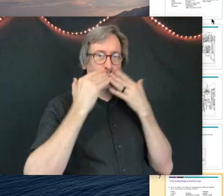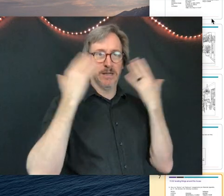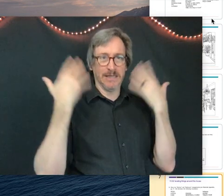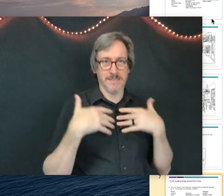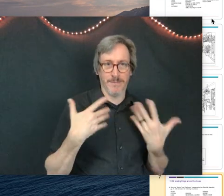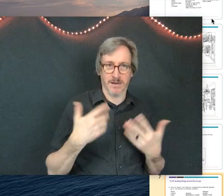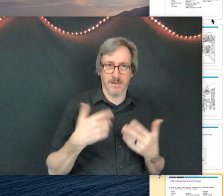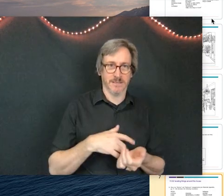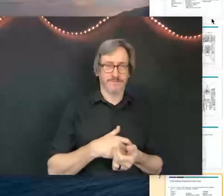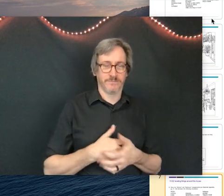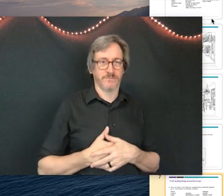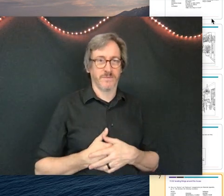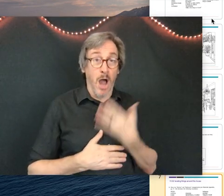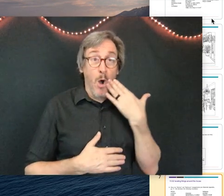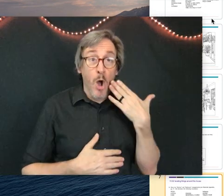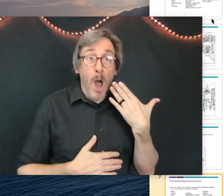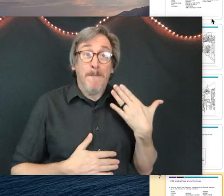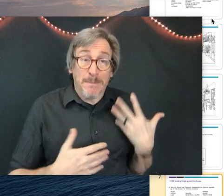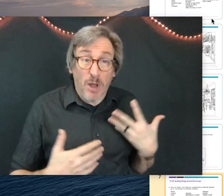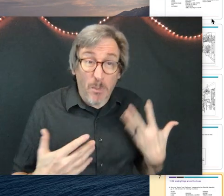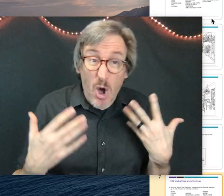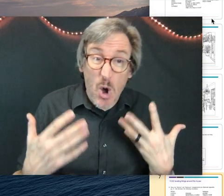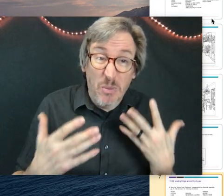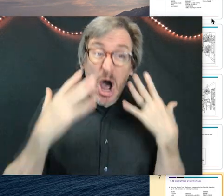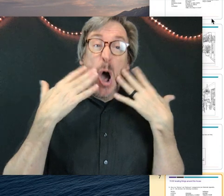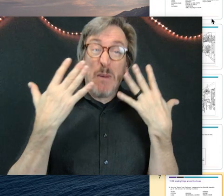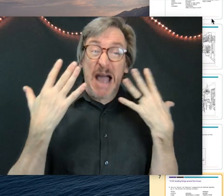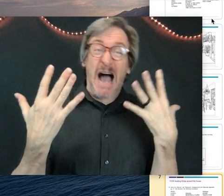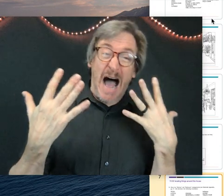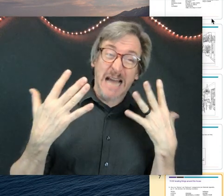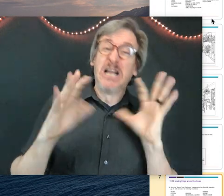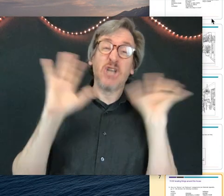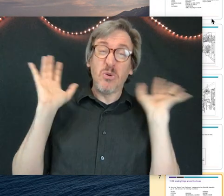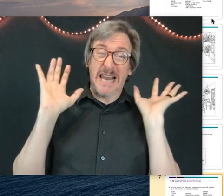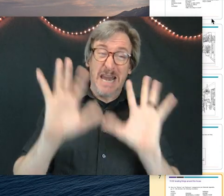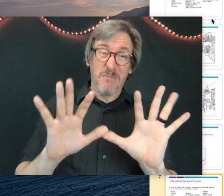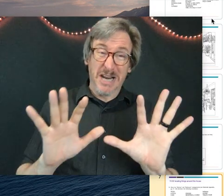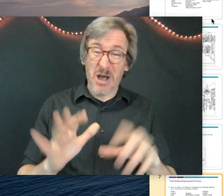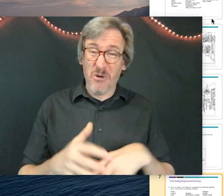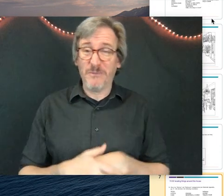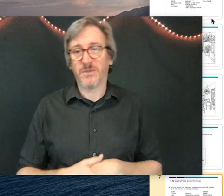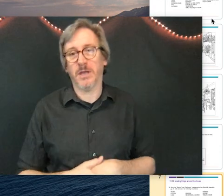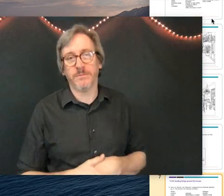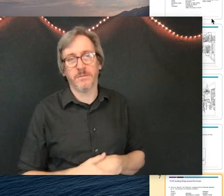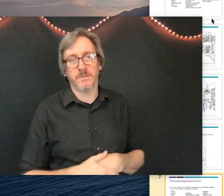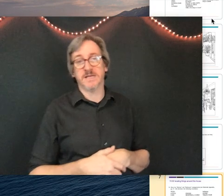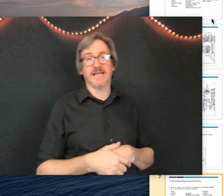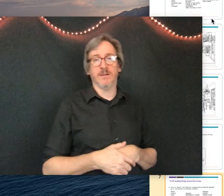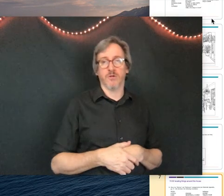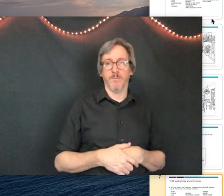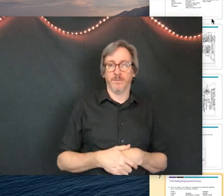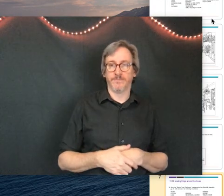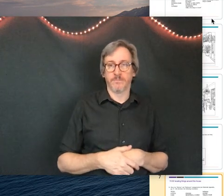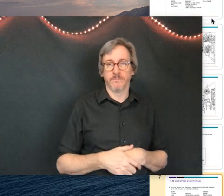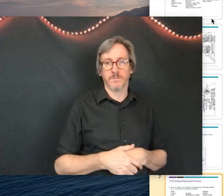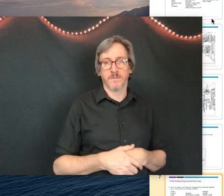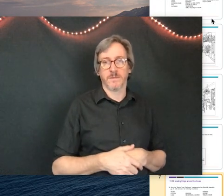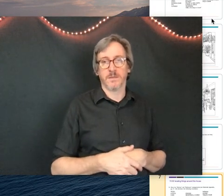saying toilet is embarrassing. People poop. Oh my God. Don't let anybody know. Okay. Society will